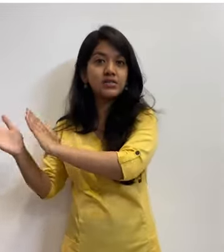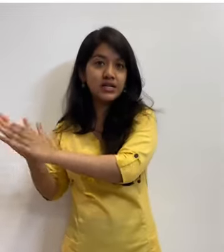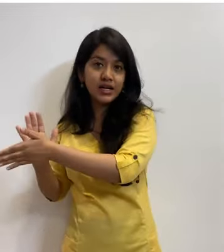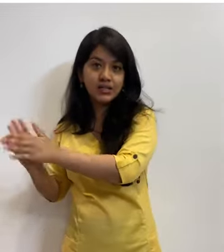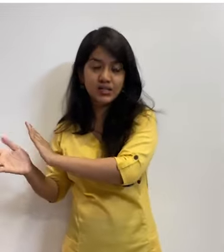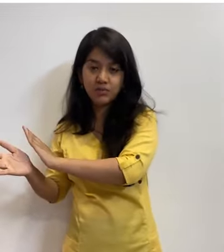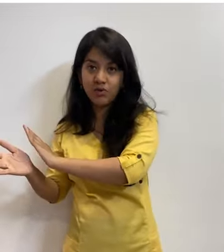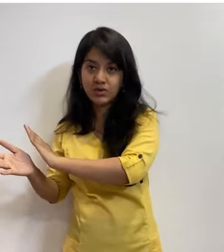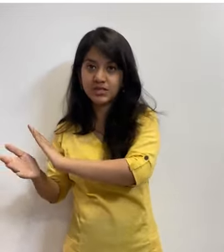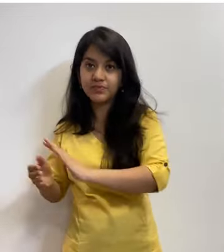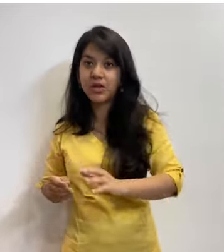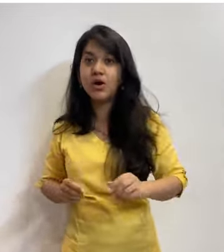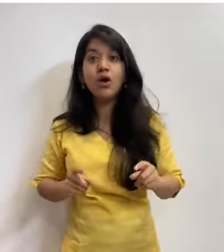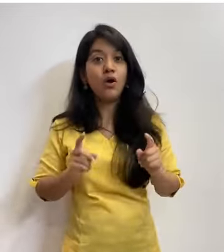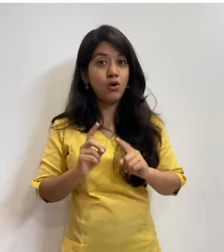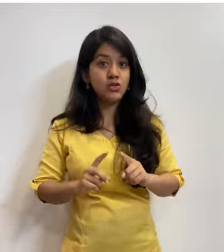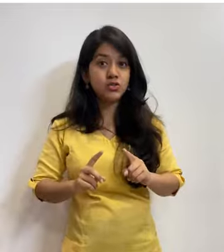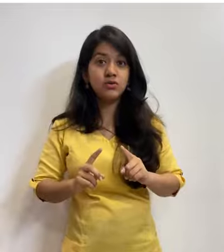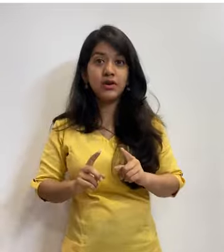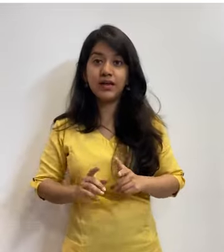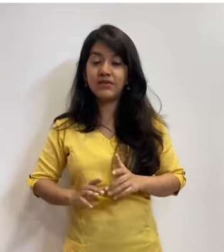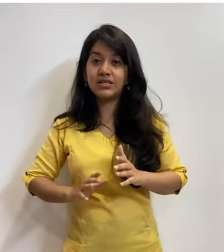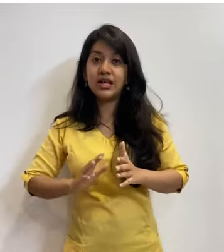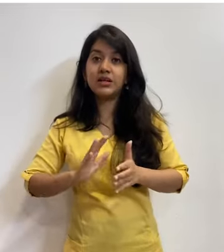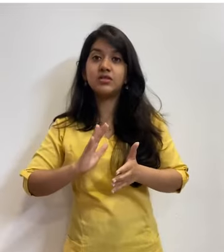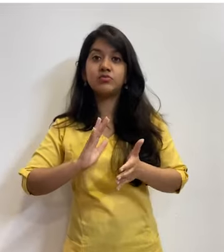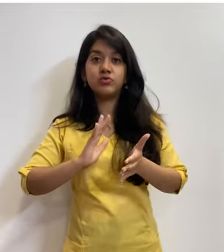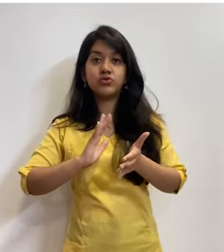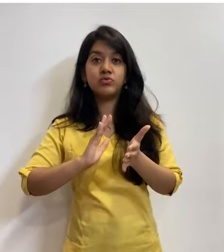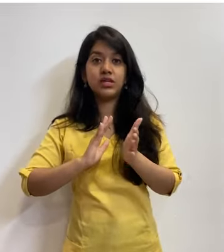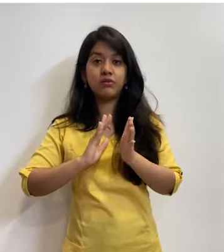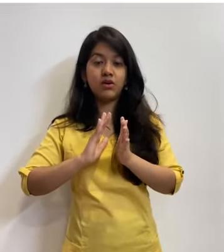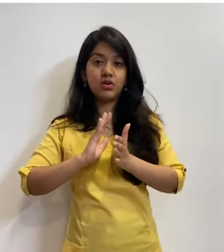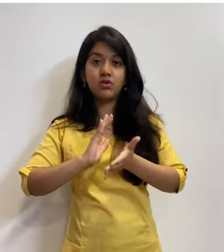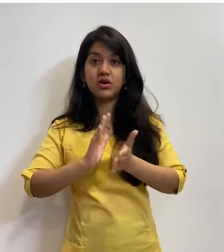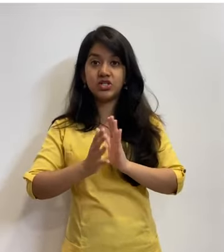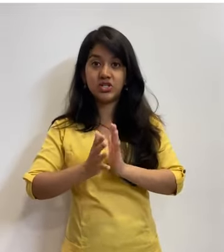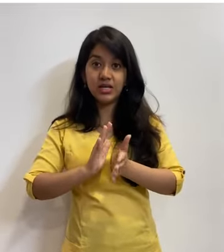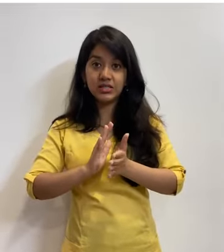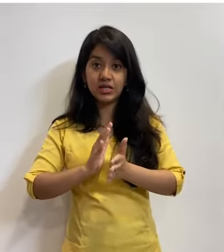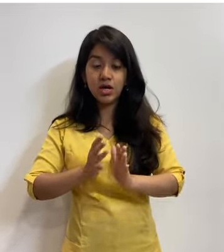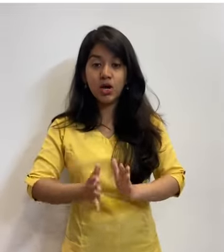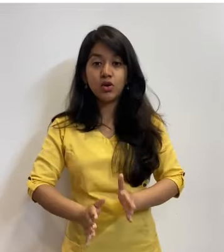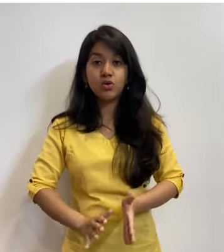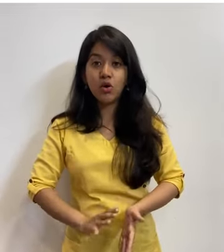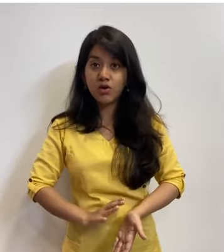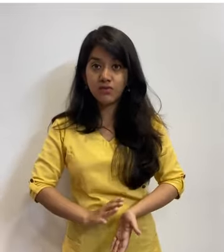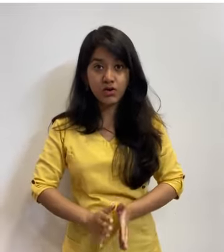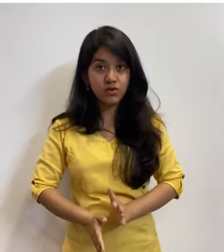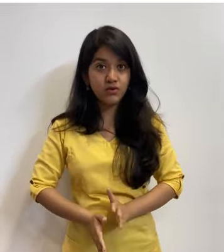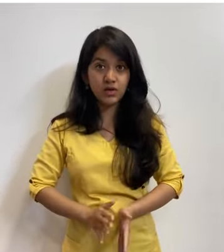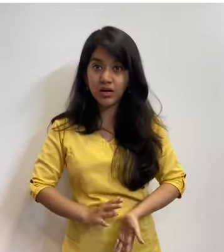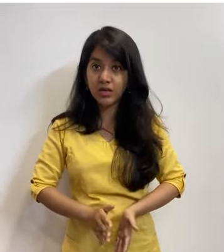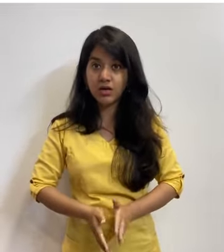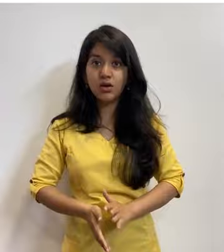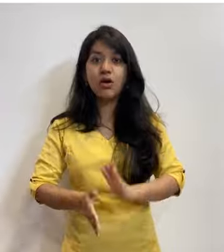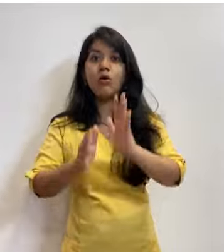outside this box. Also, every sign is supposed to be in front of our chest, not in front of our tummy or